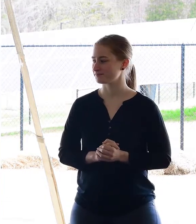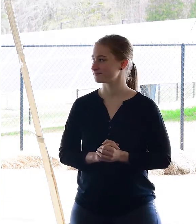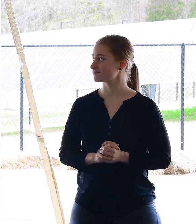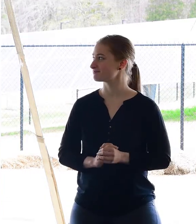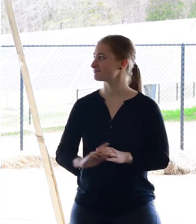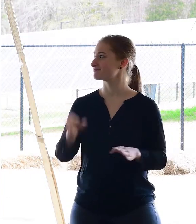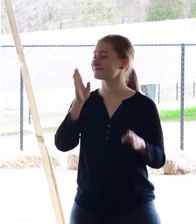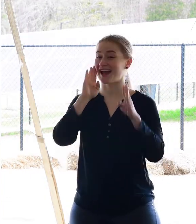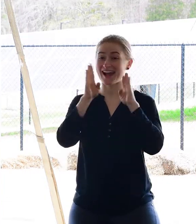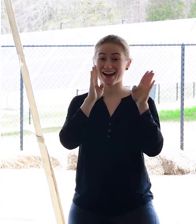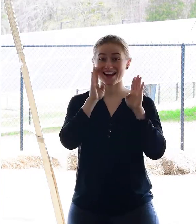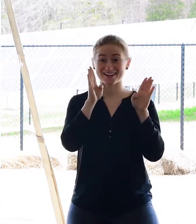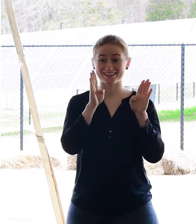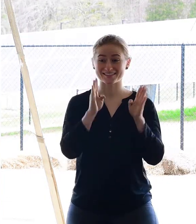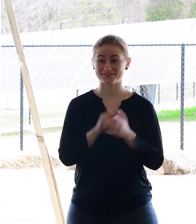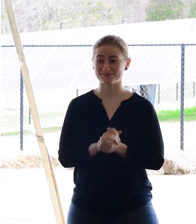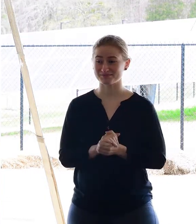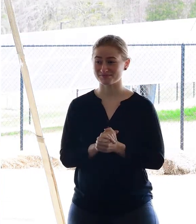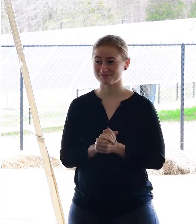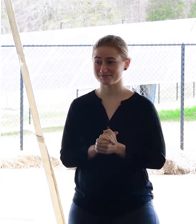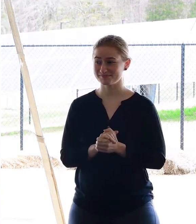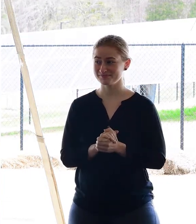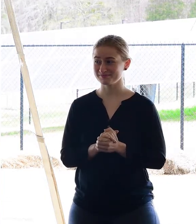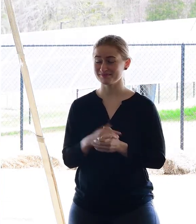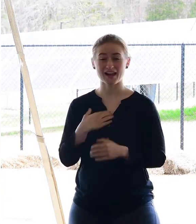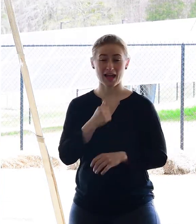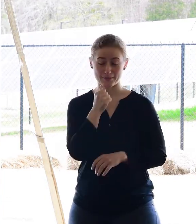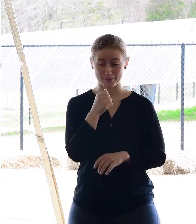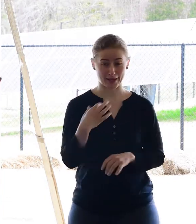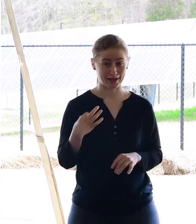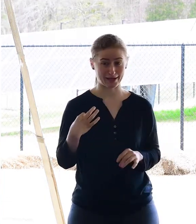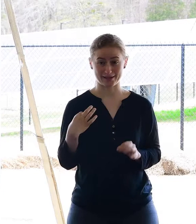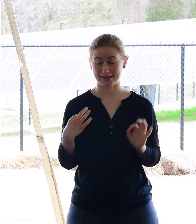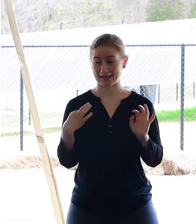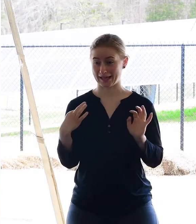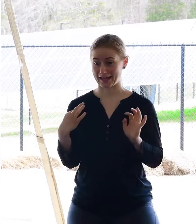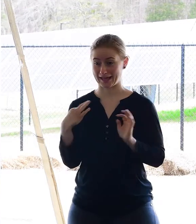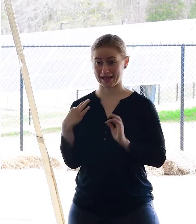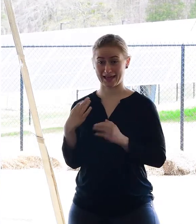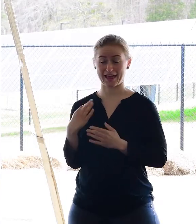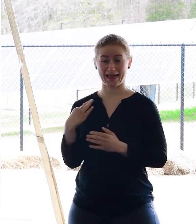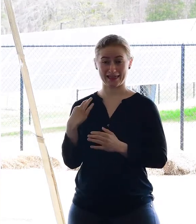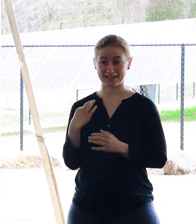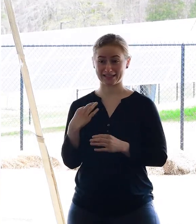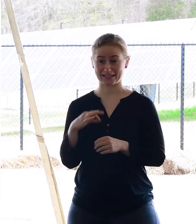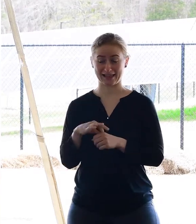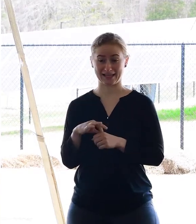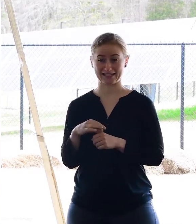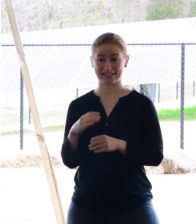Hi all. I'm not an elected official, so this is very exciting.